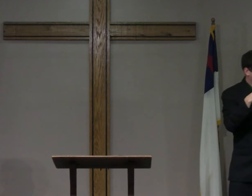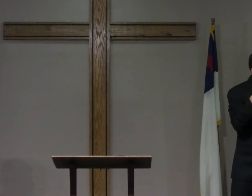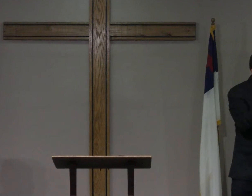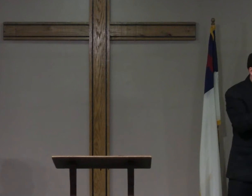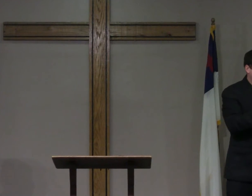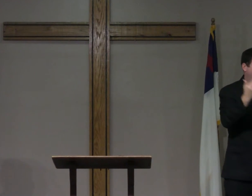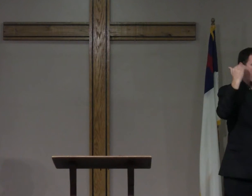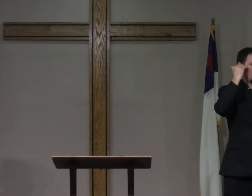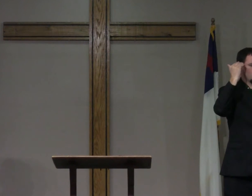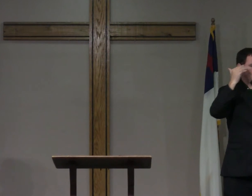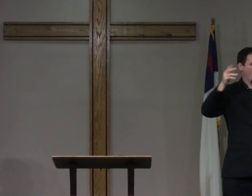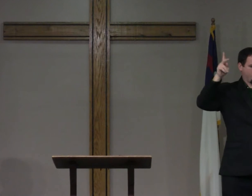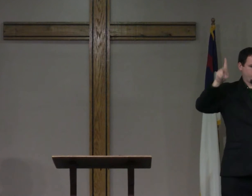So,